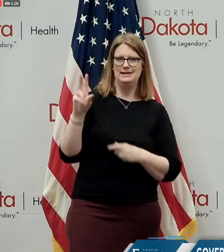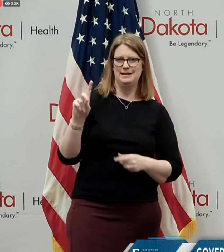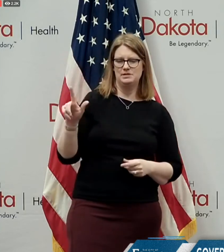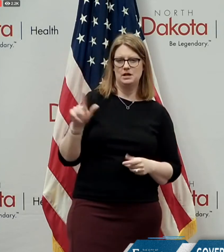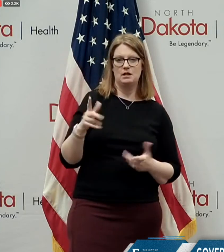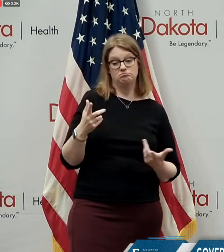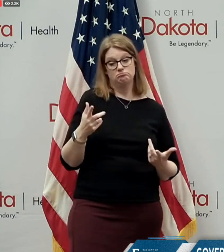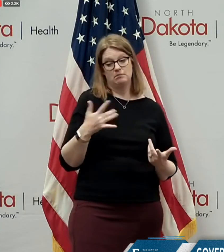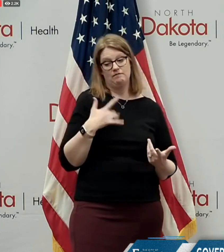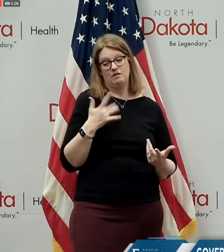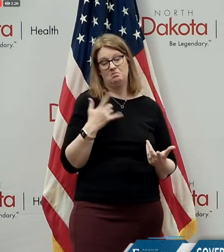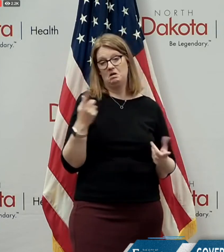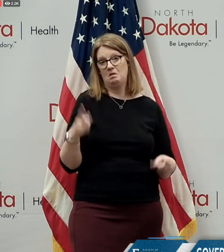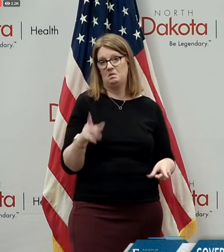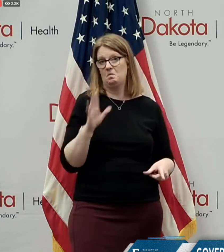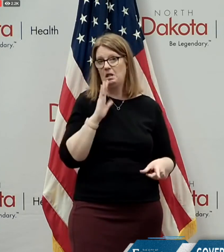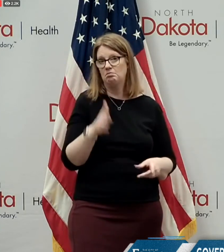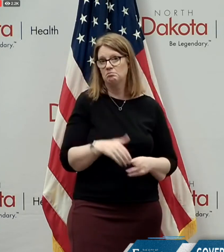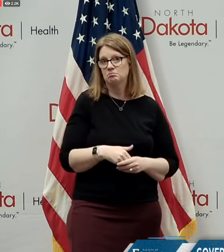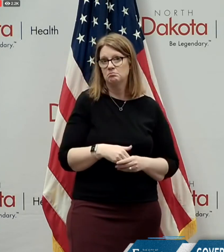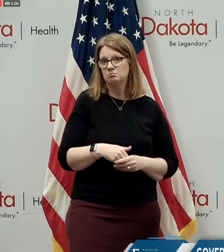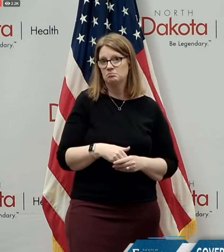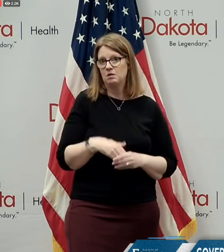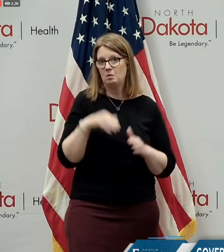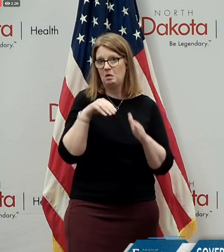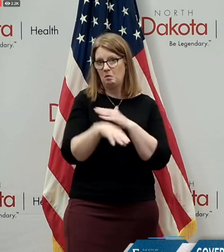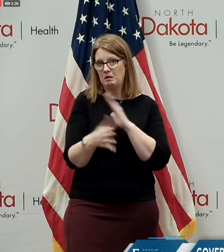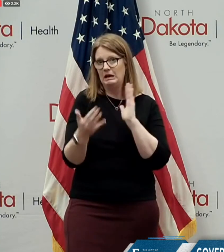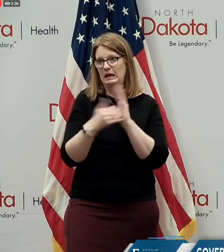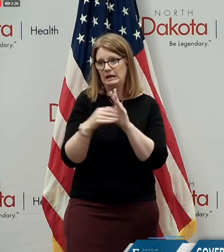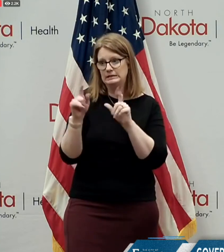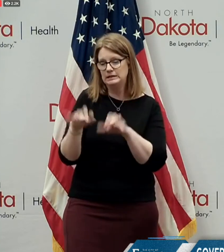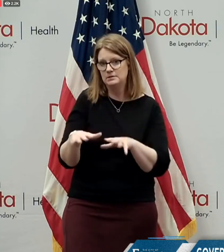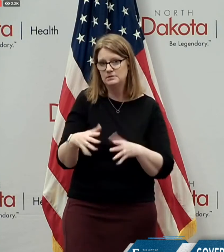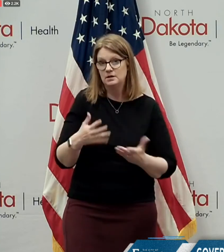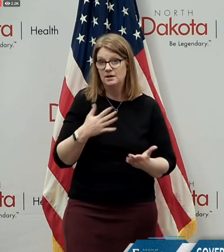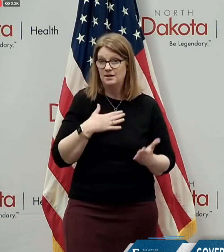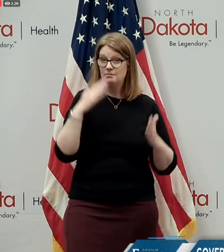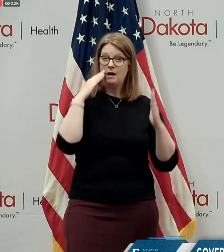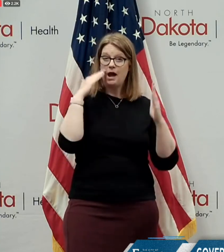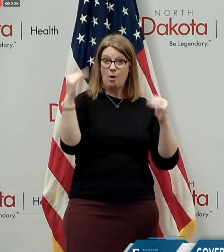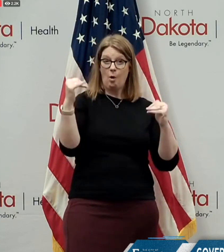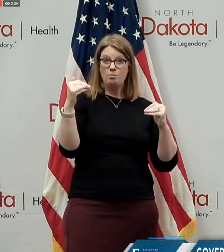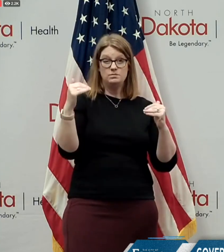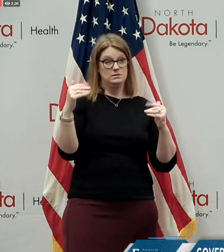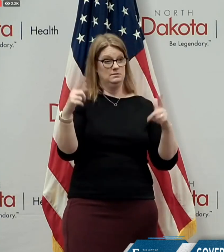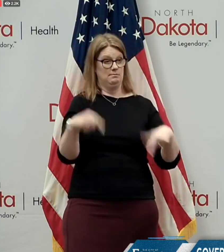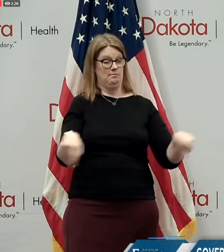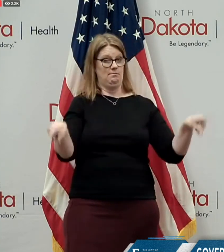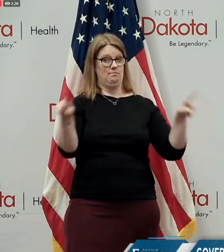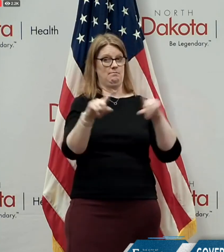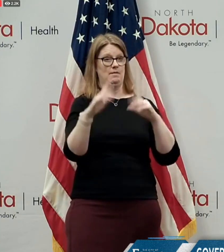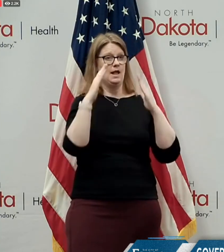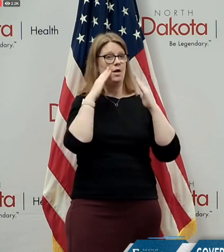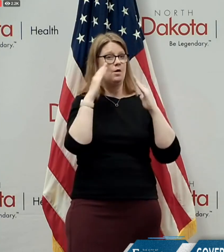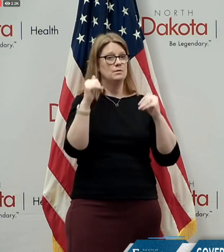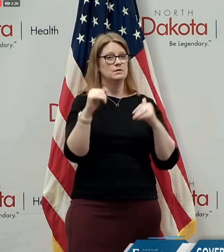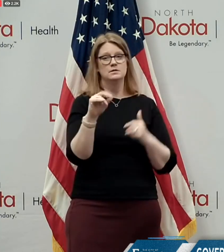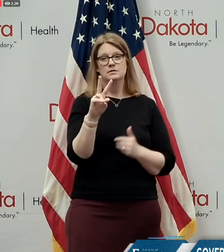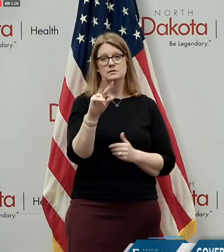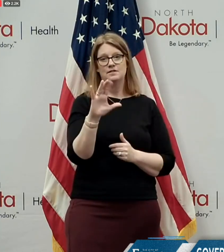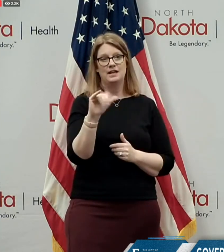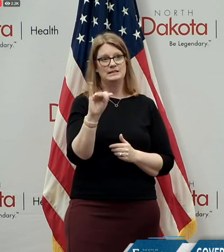going to happen. And my hopes, and I think it's everybody's hopes in the room here, that once that vaccine